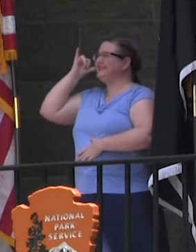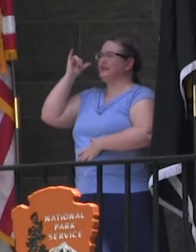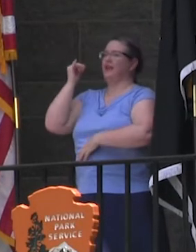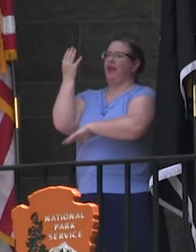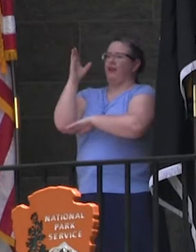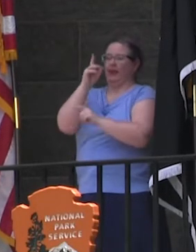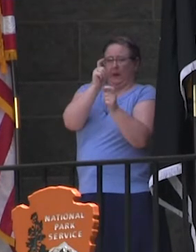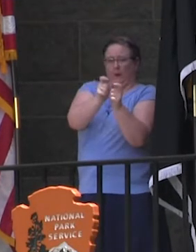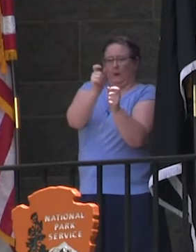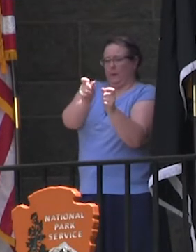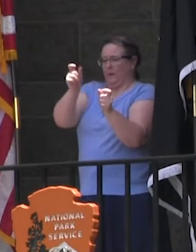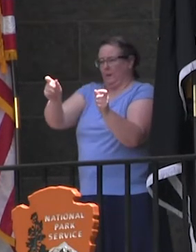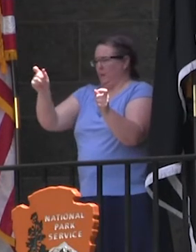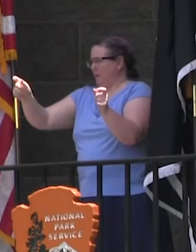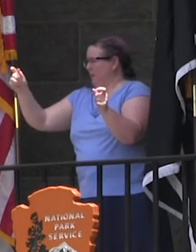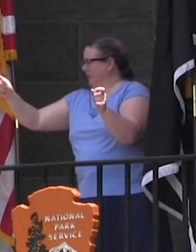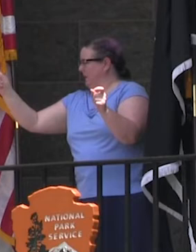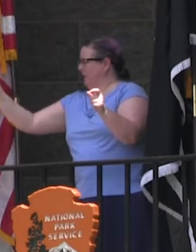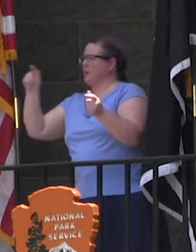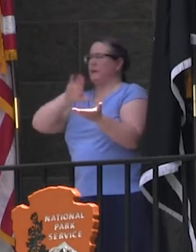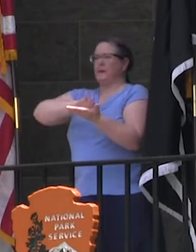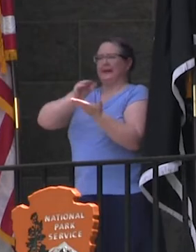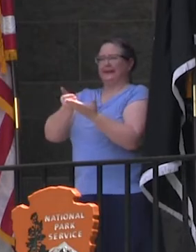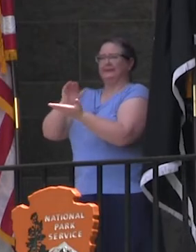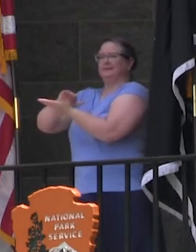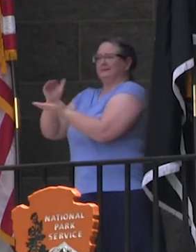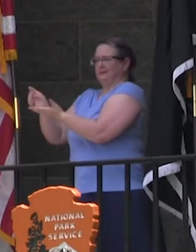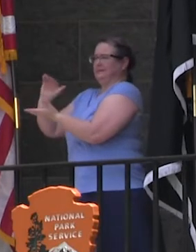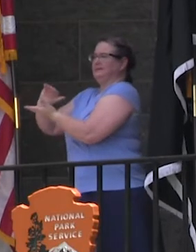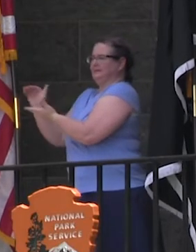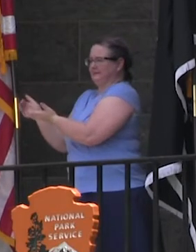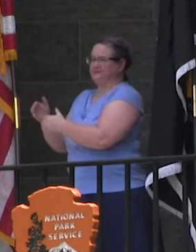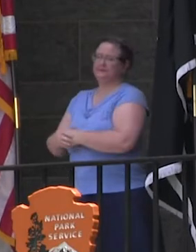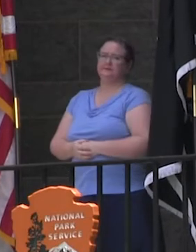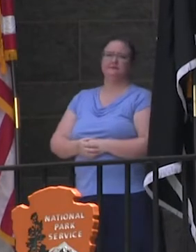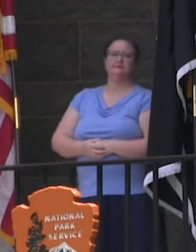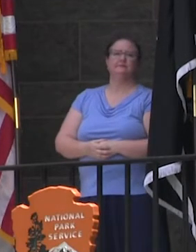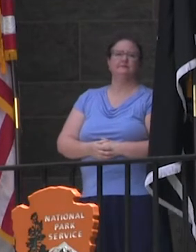flag on each of the headstones.